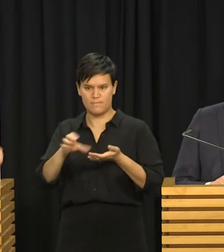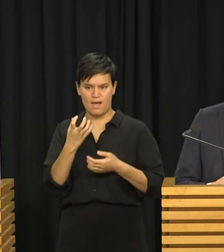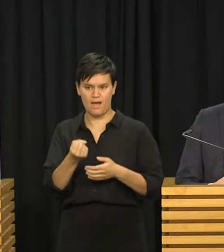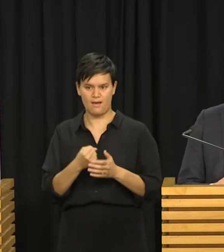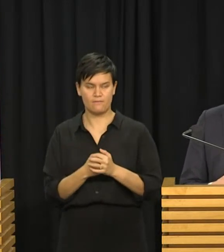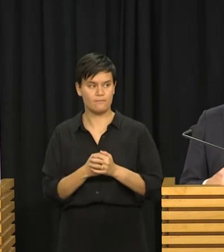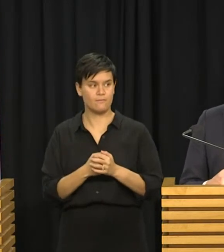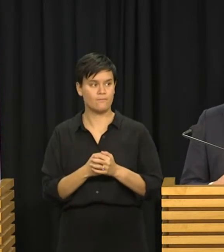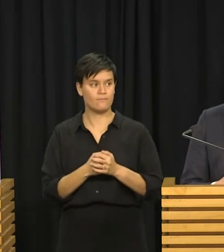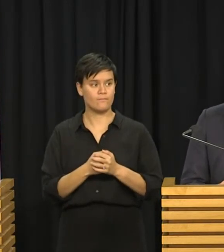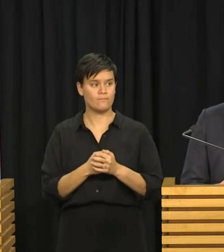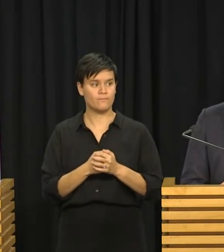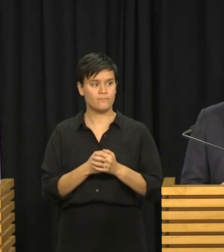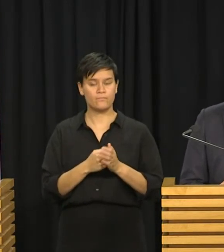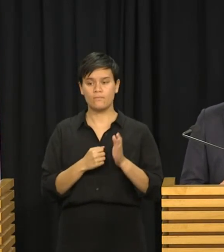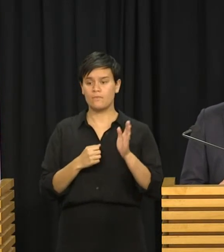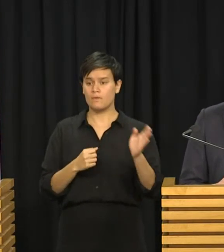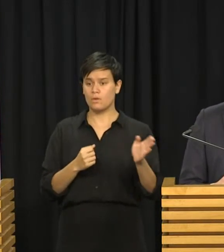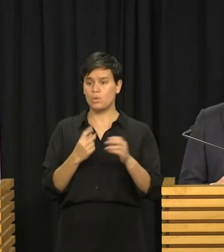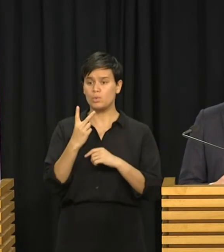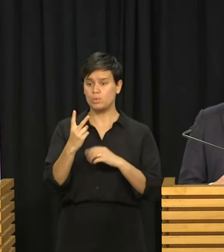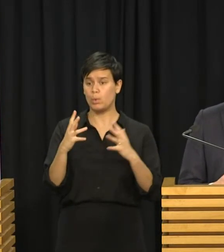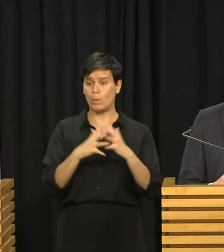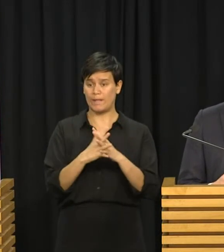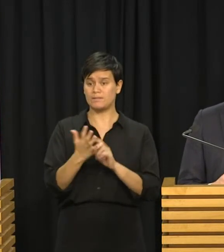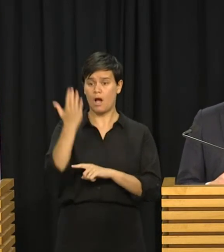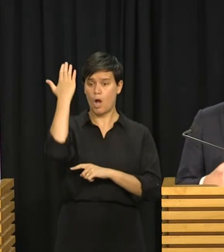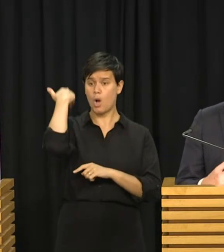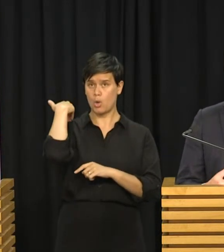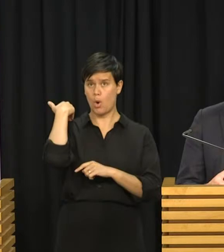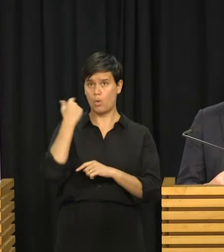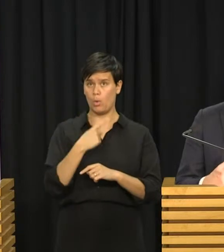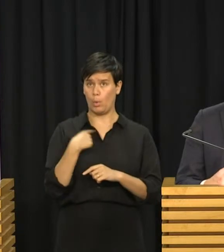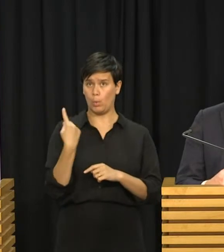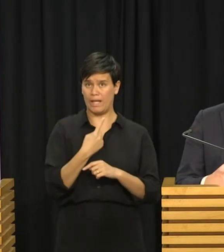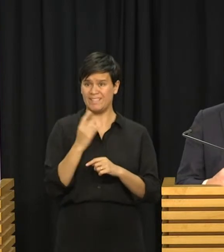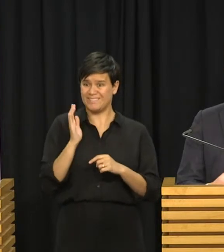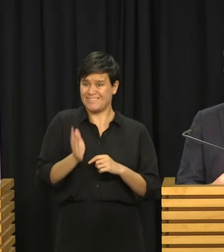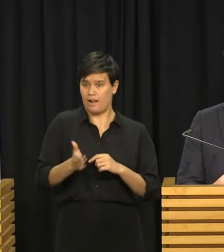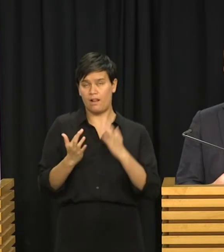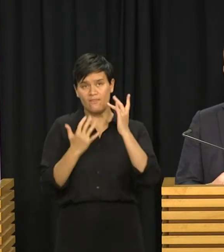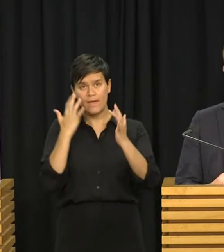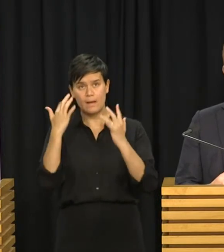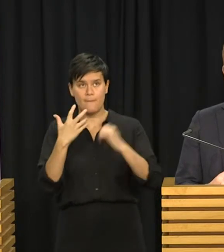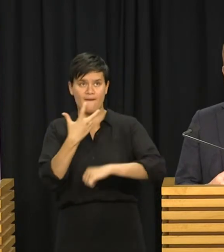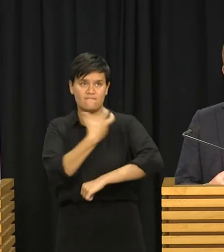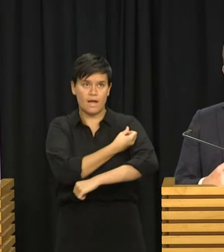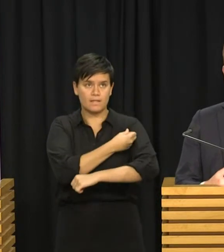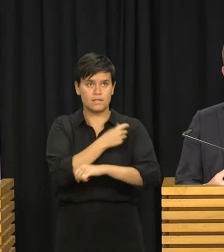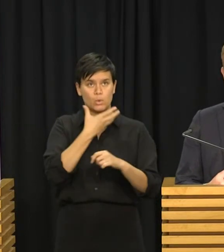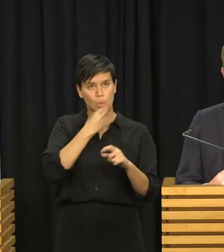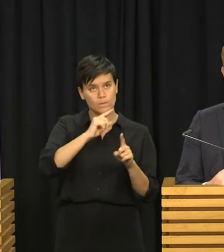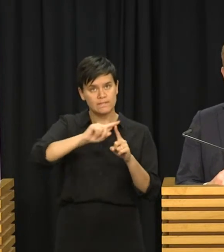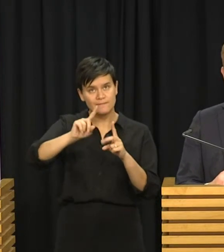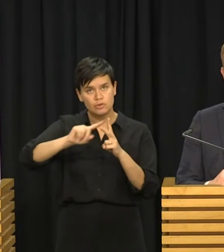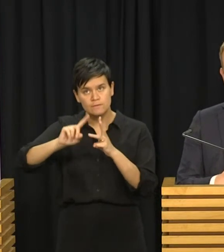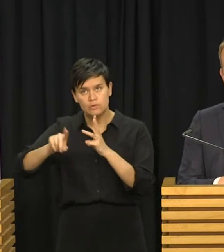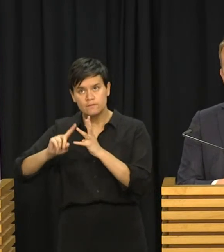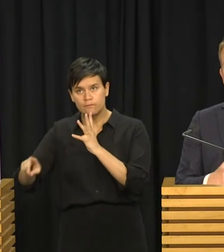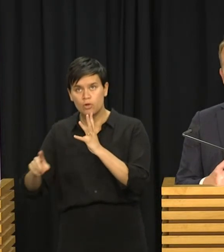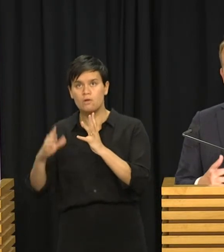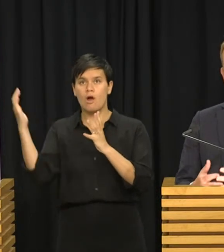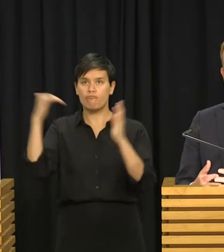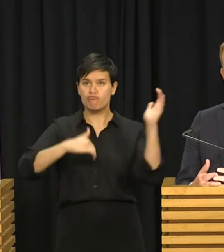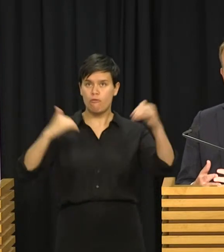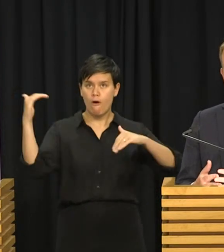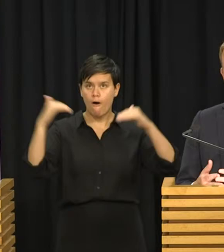very closely at this. Up until a couple of weeks ago, we were planning for a multiple vaccine rollout, which would include a number of different vaccines